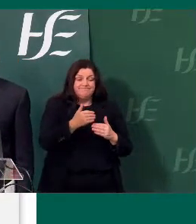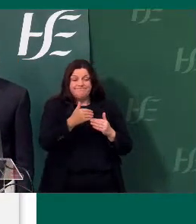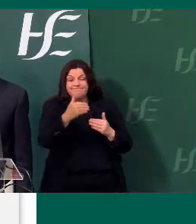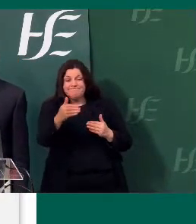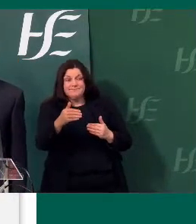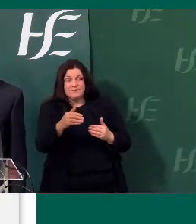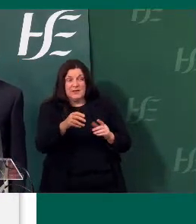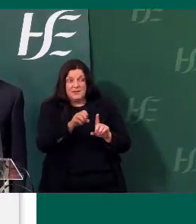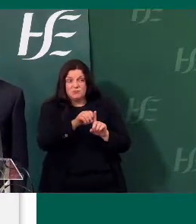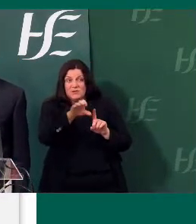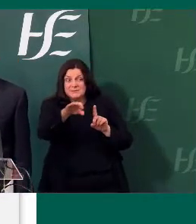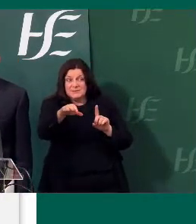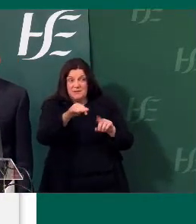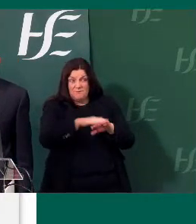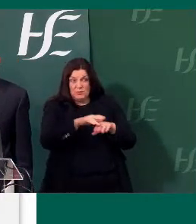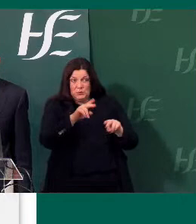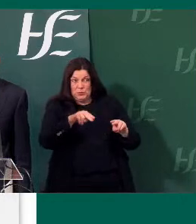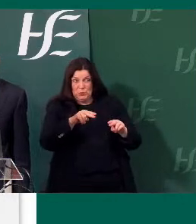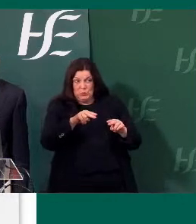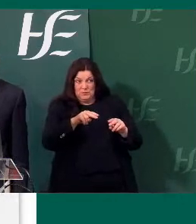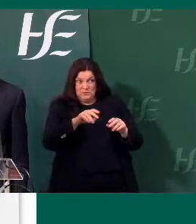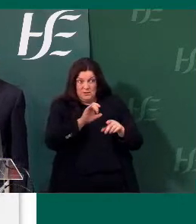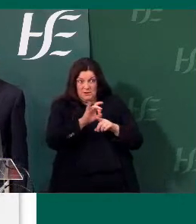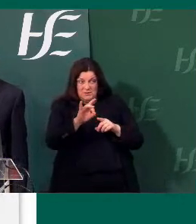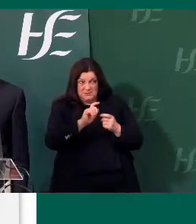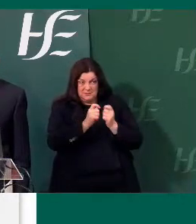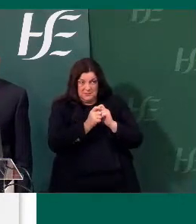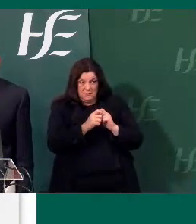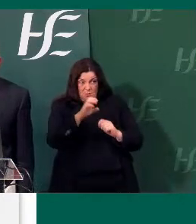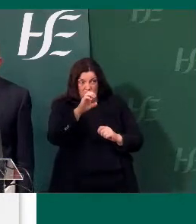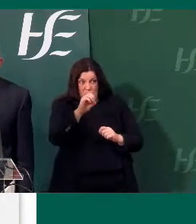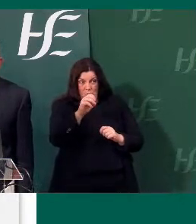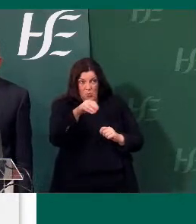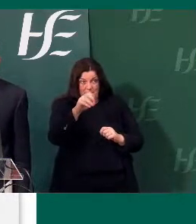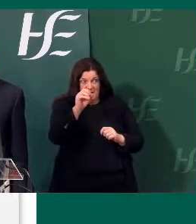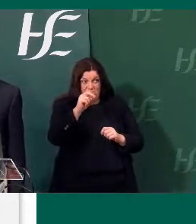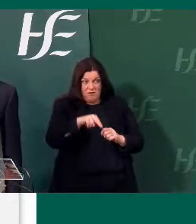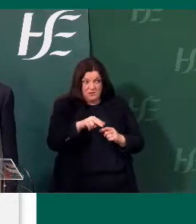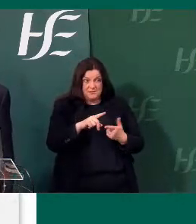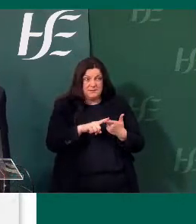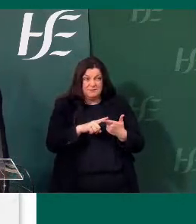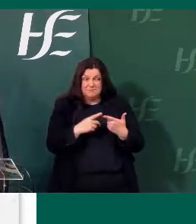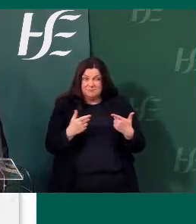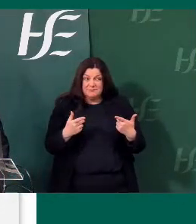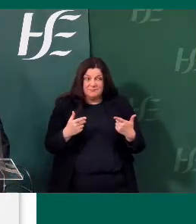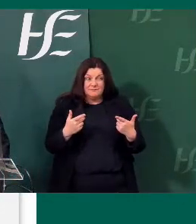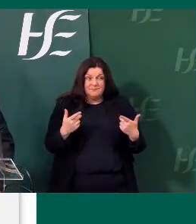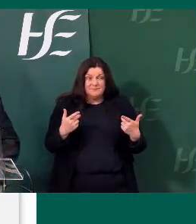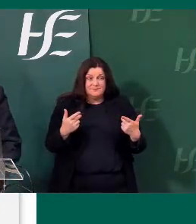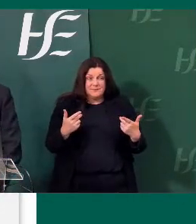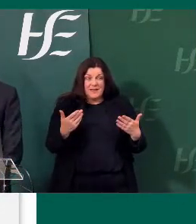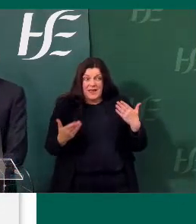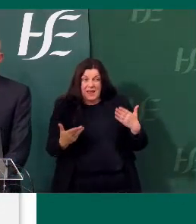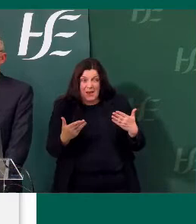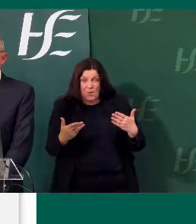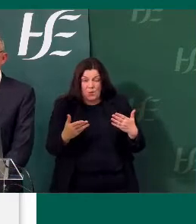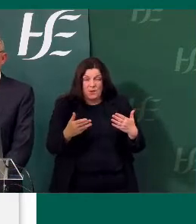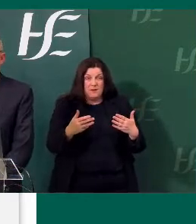potential transmissibility, the advantage of this Omicron variant, the immune evasion, how will it